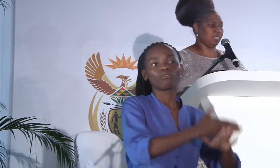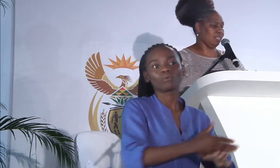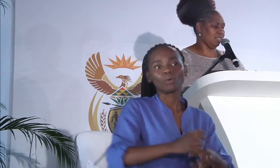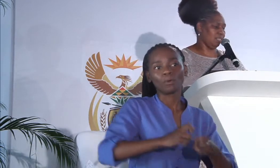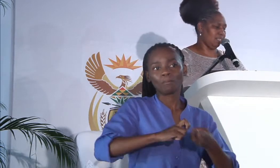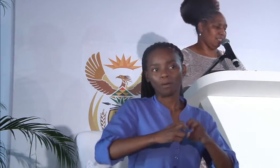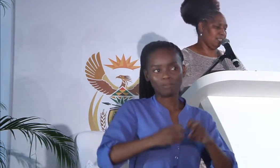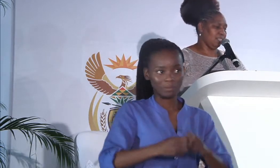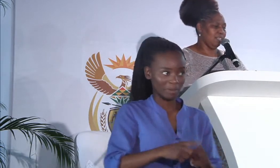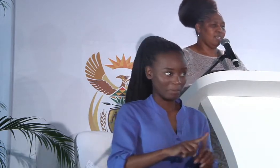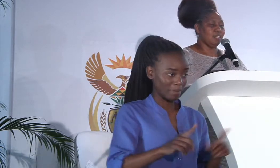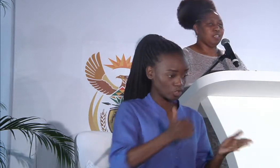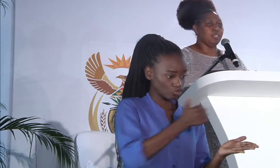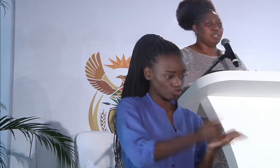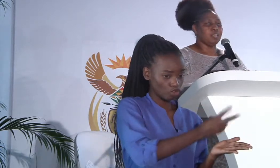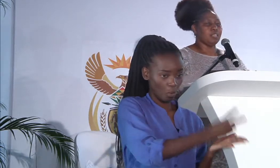listen.